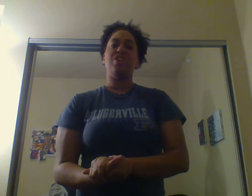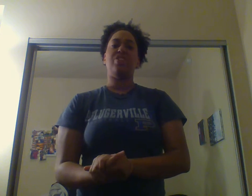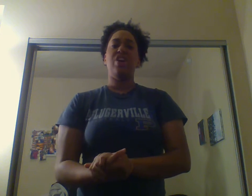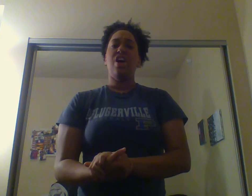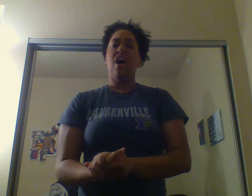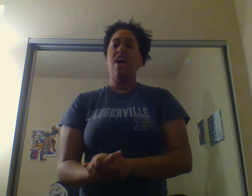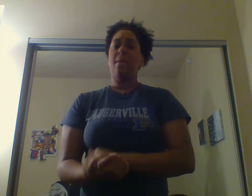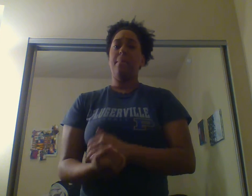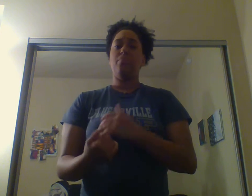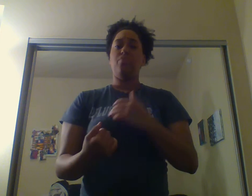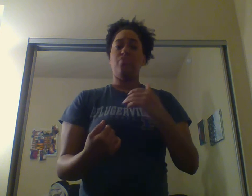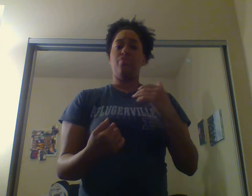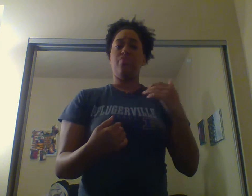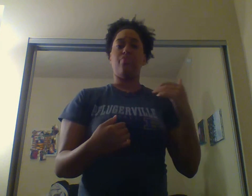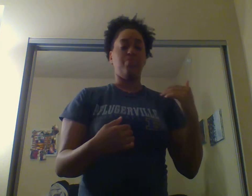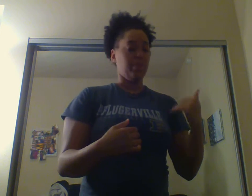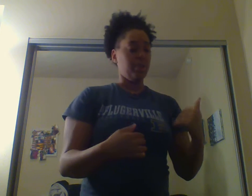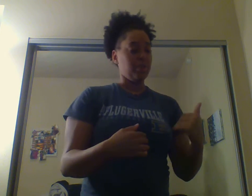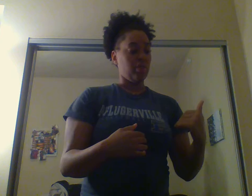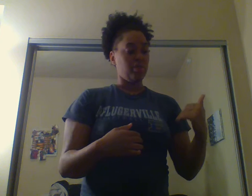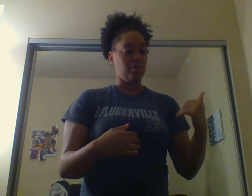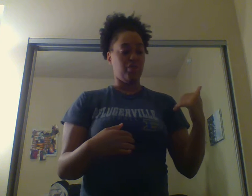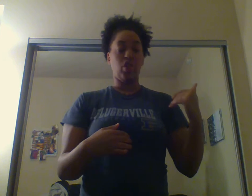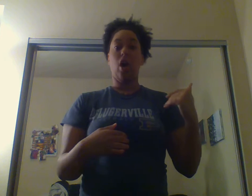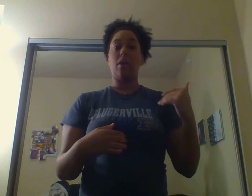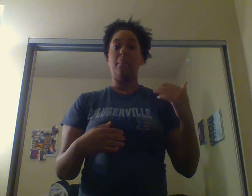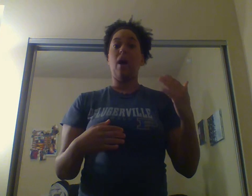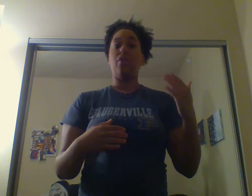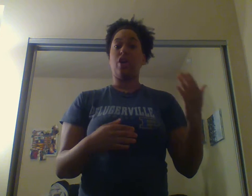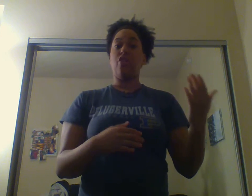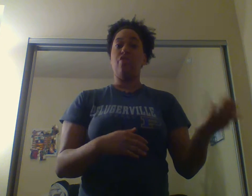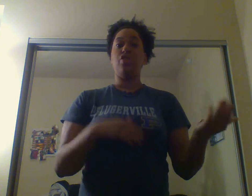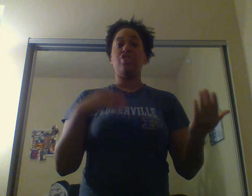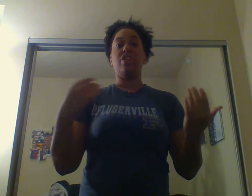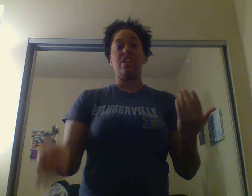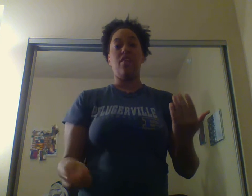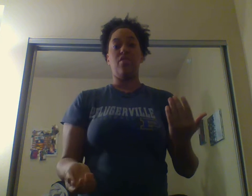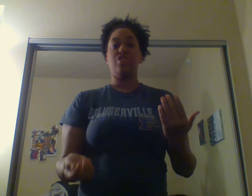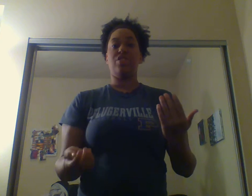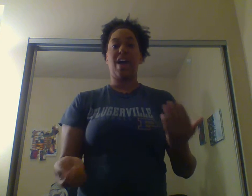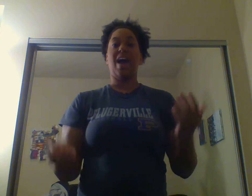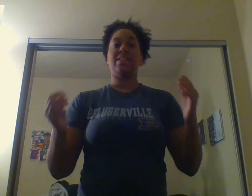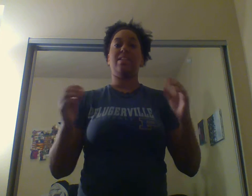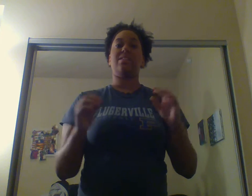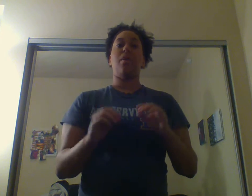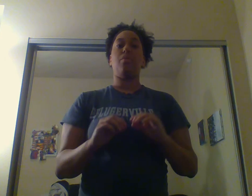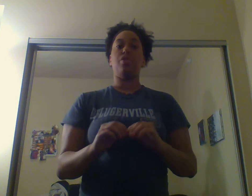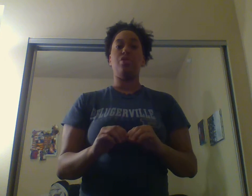which the researchers talked about the convergent and divergent tactics that were